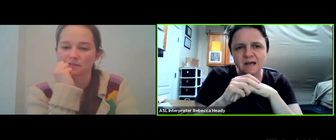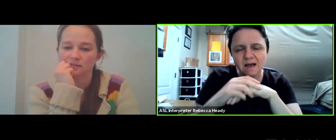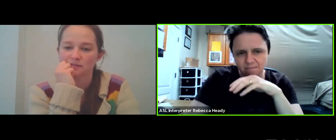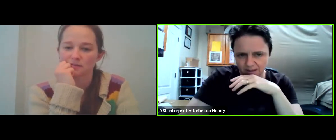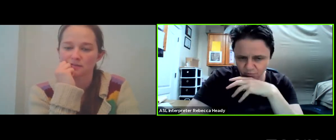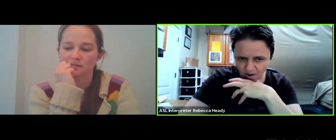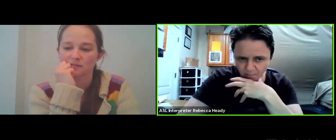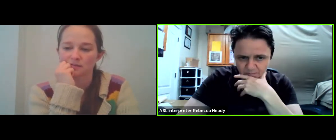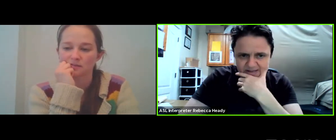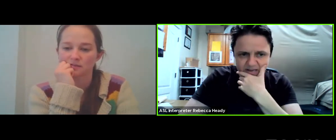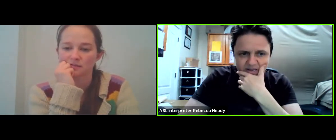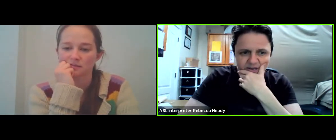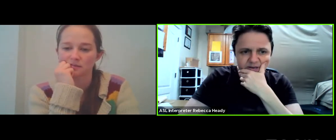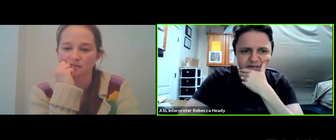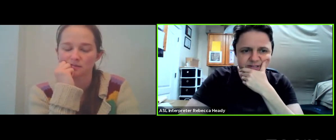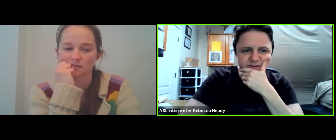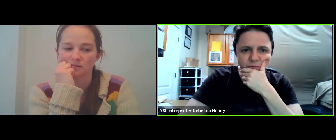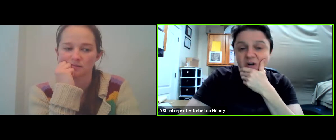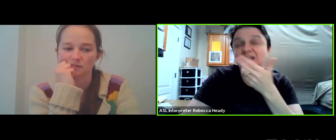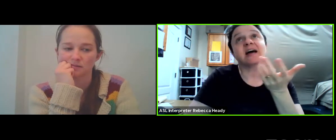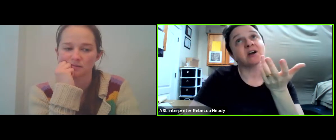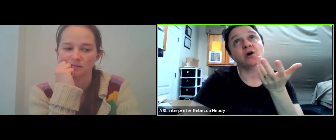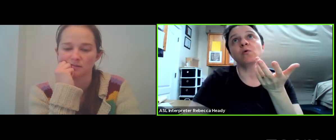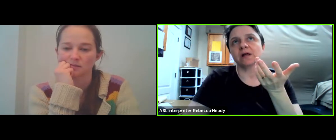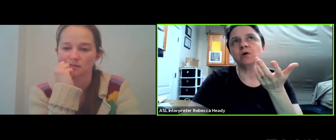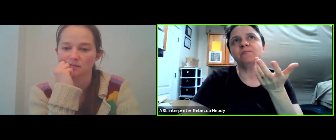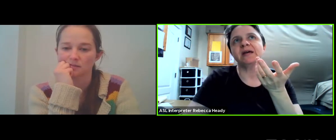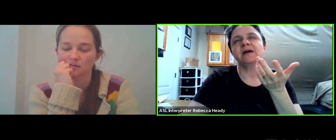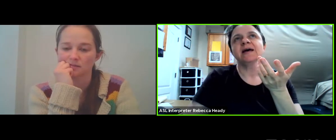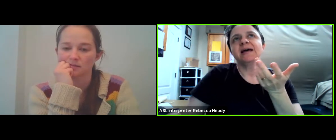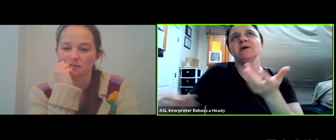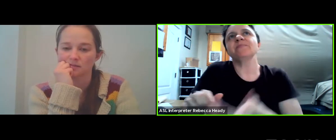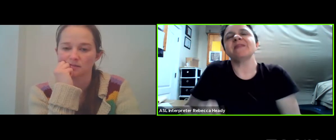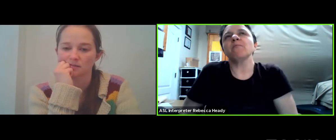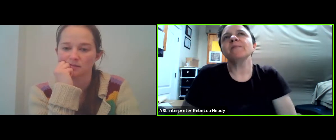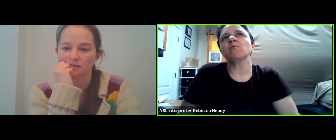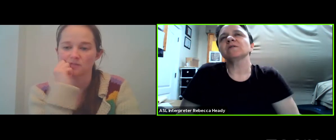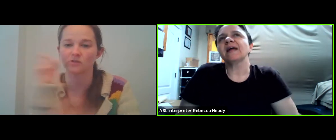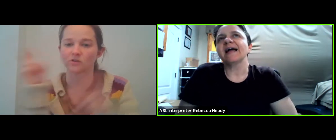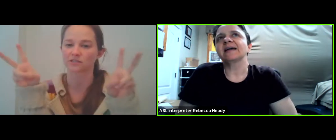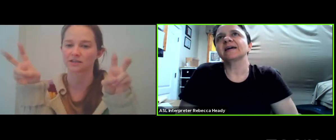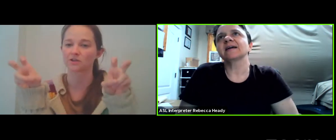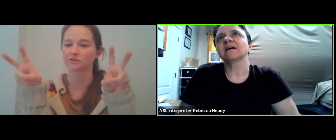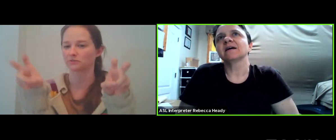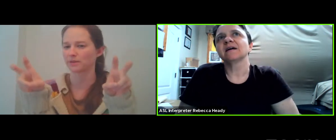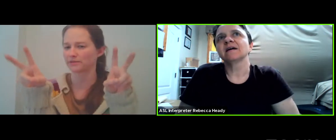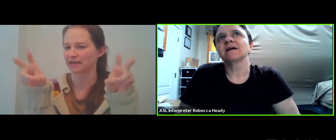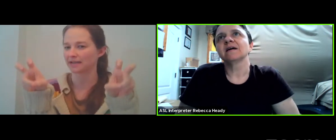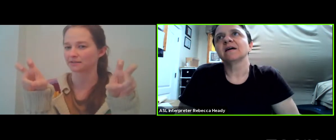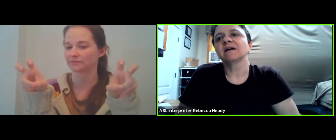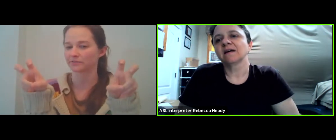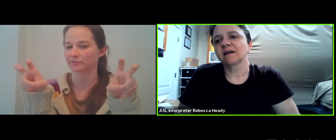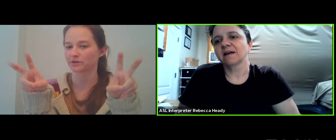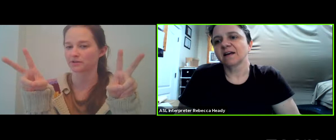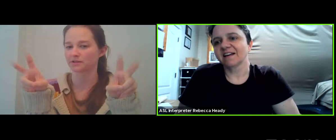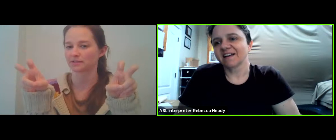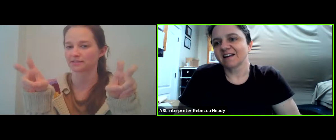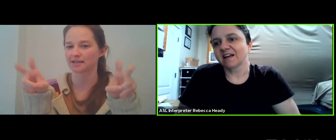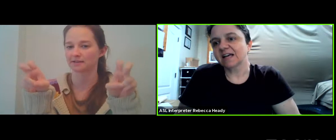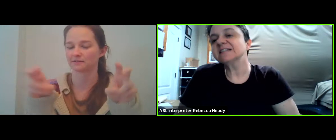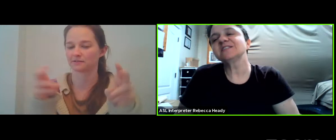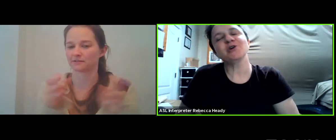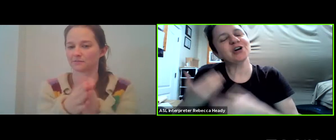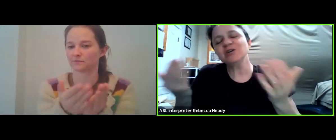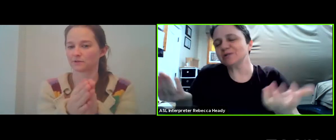No, probably because that, well, it could be, that would be more like, or you do maybe title of the book,